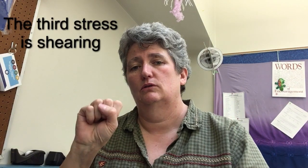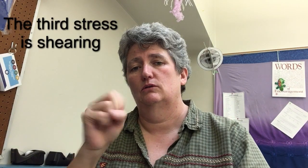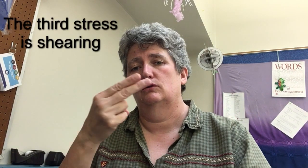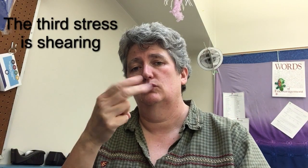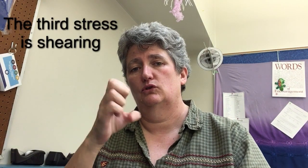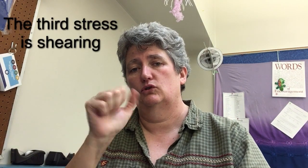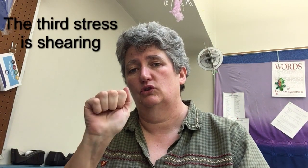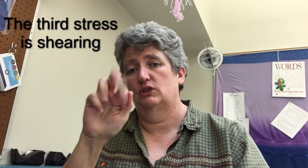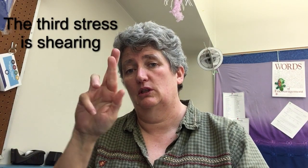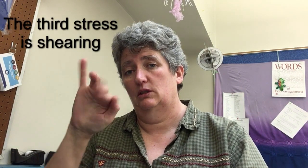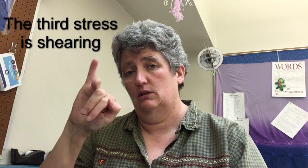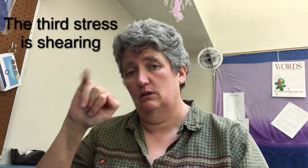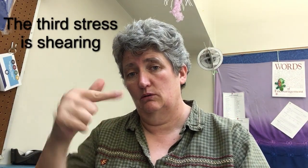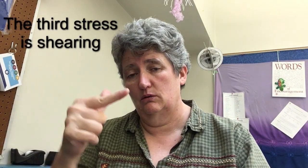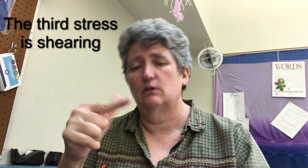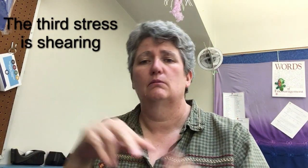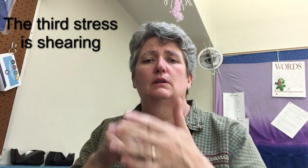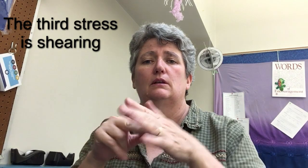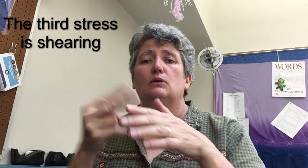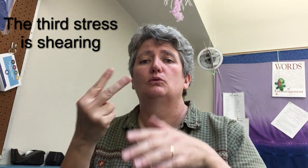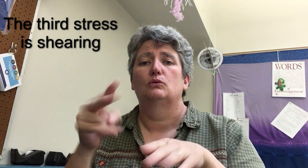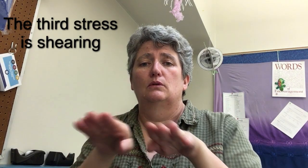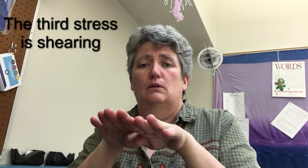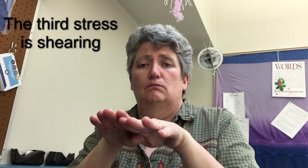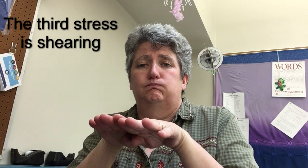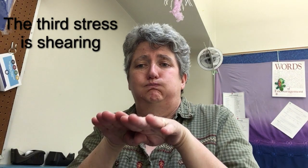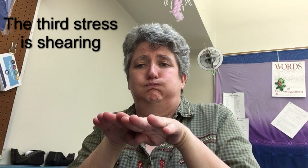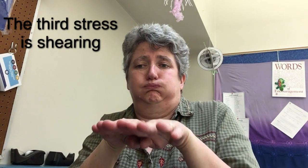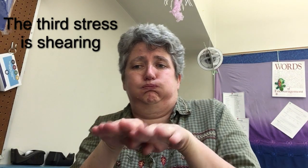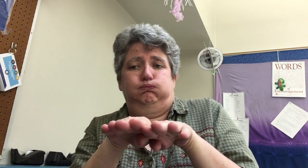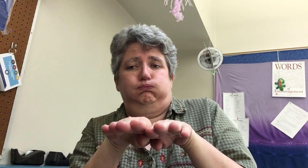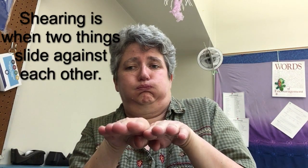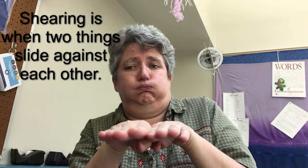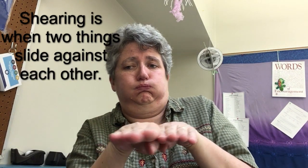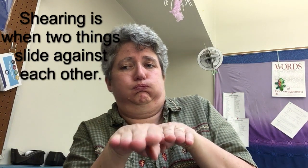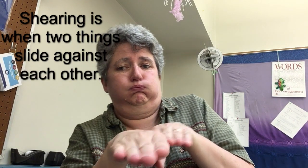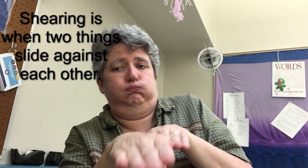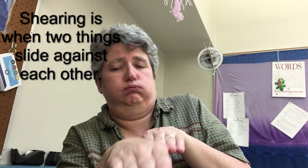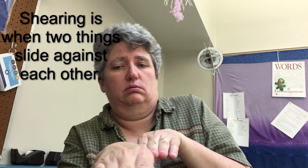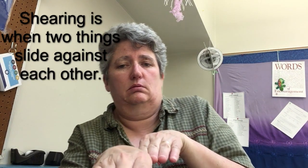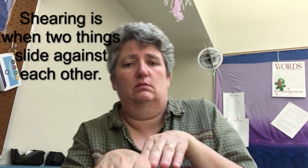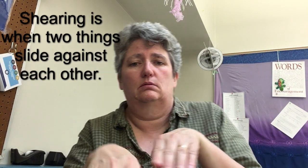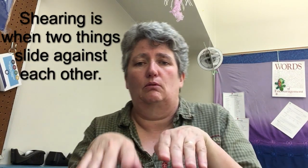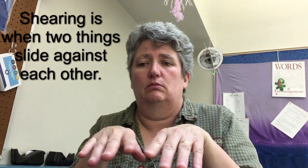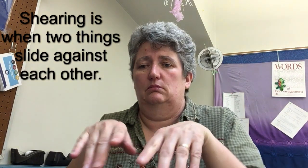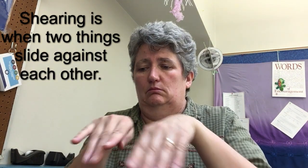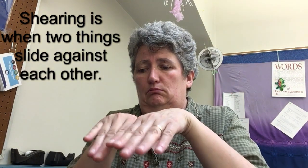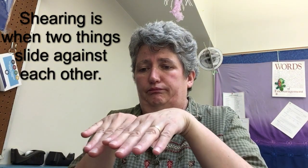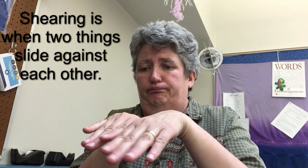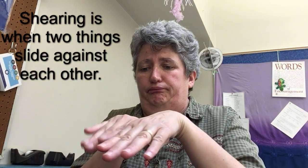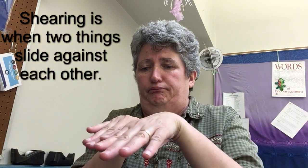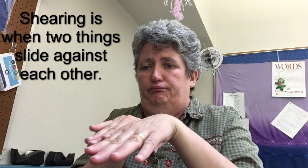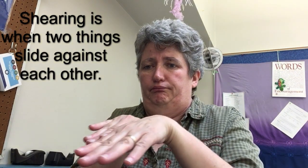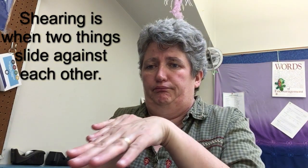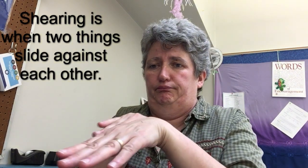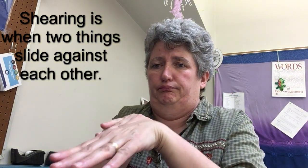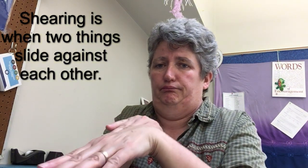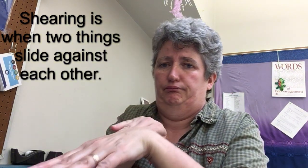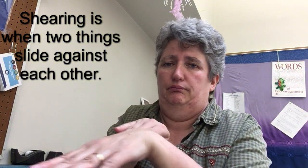The third one is called shearing, and that's when two plates are rubbing against each other, going in